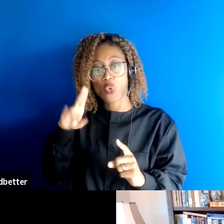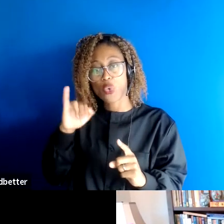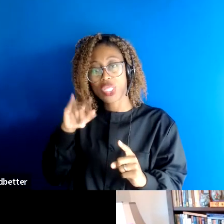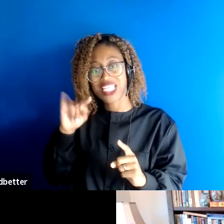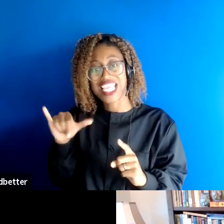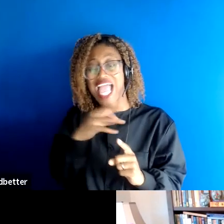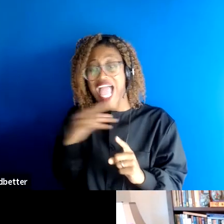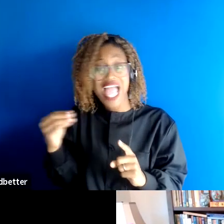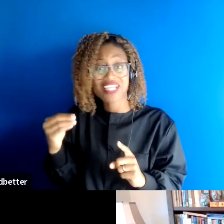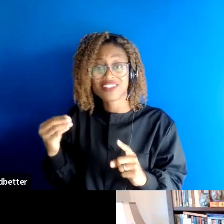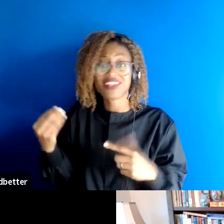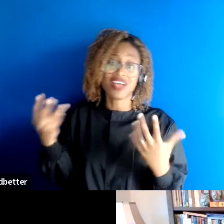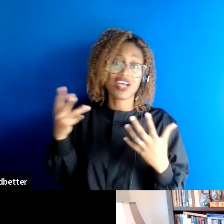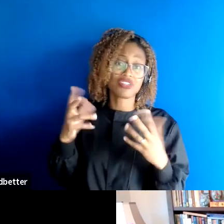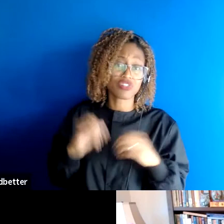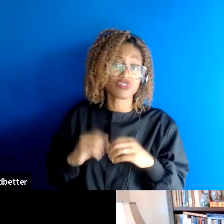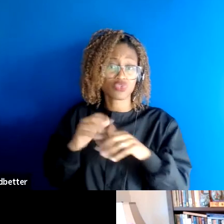early could really help.